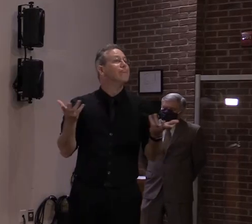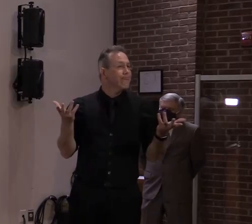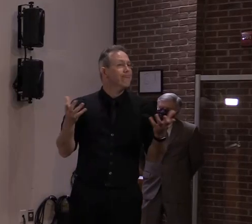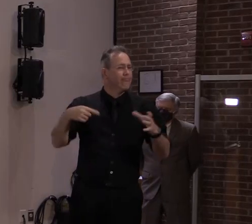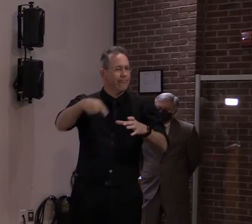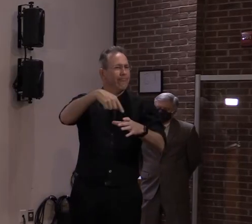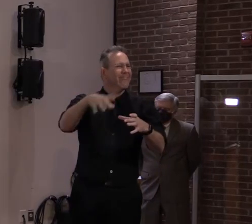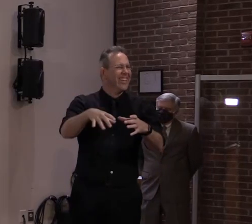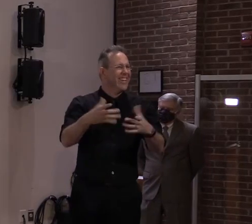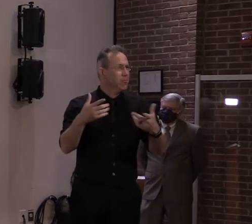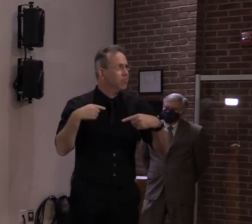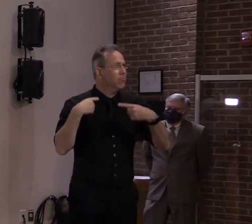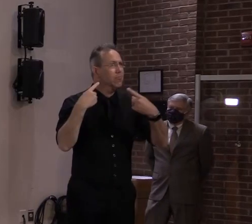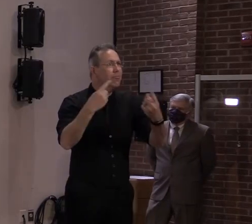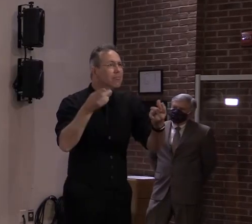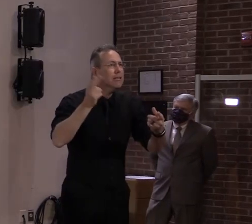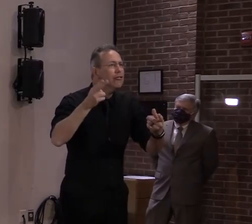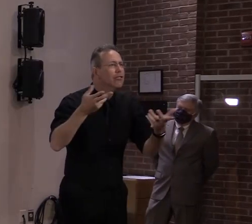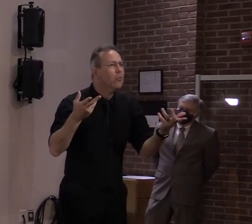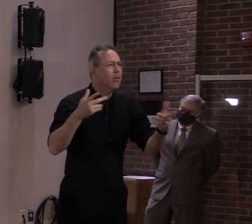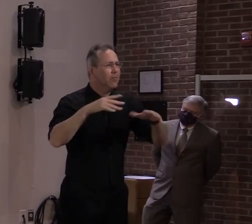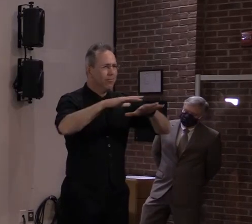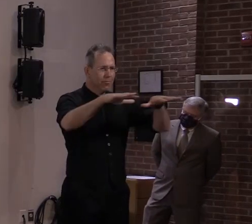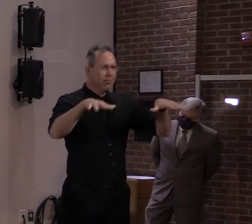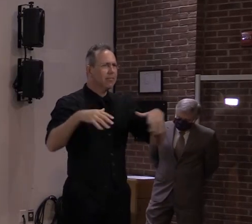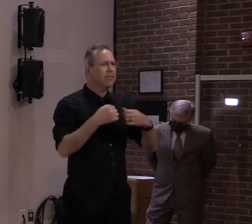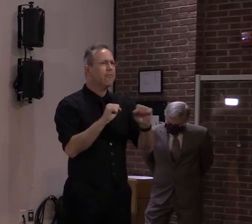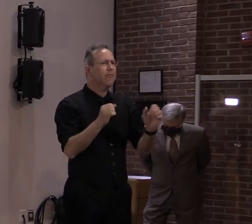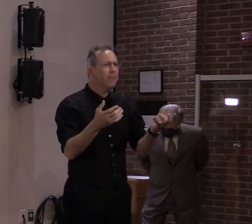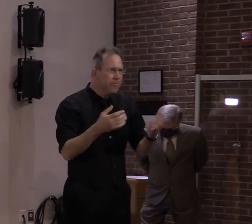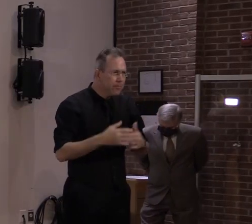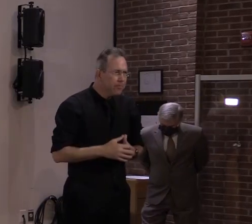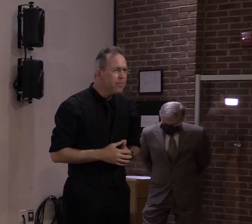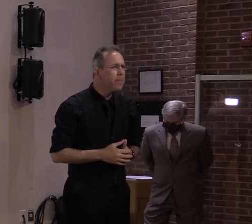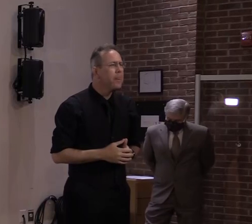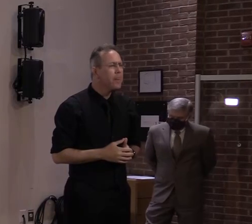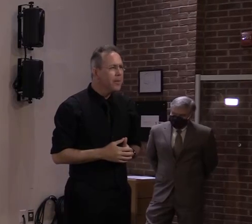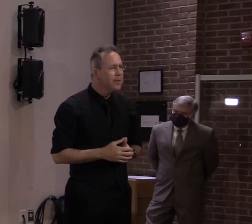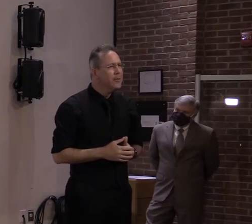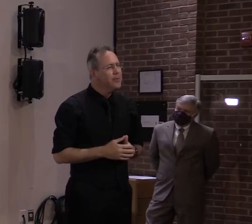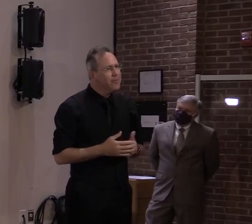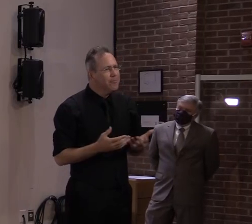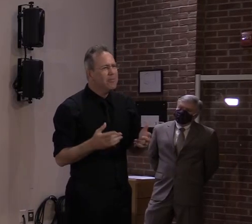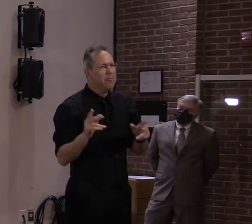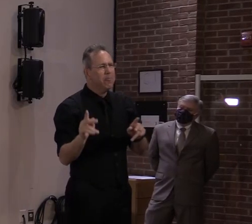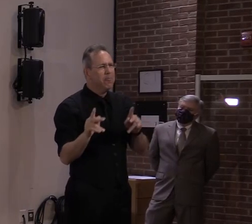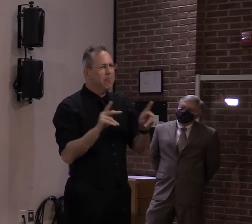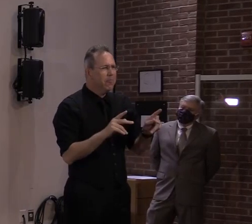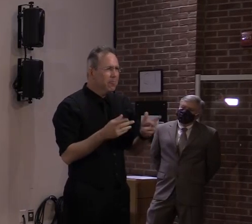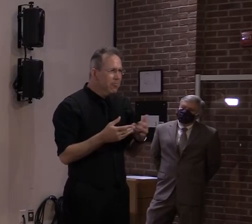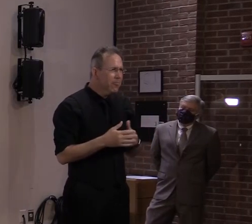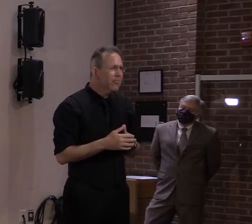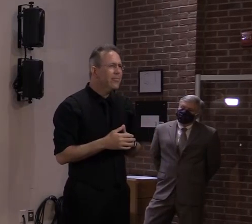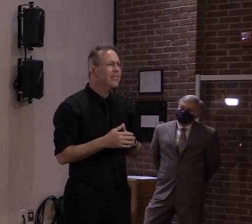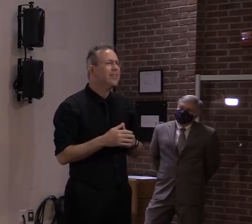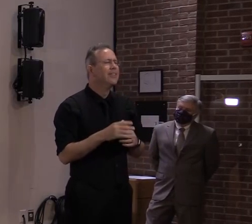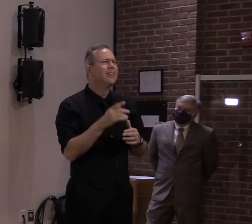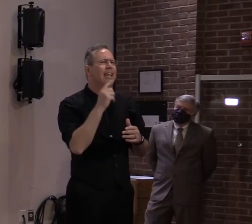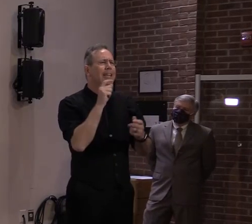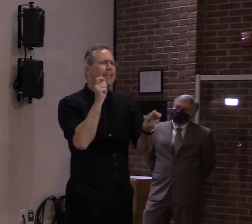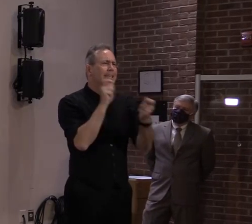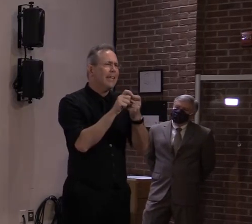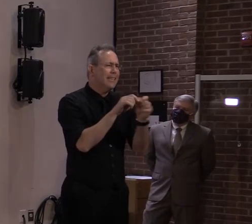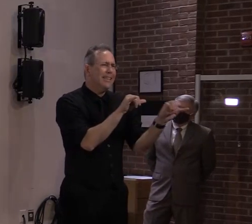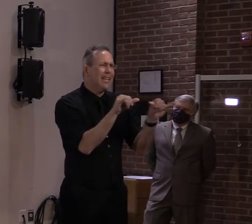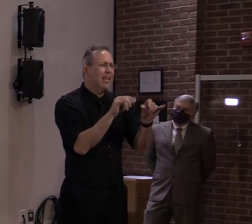health interventions to make sure that didn't happen. It's a long way of my saying public health isn't going to forget about